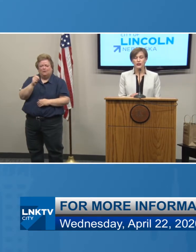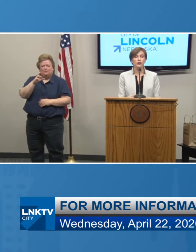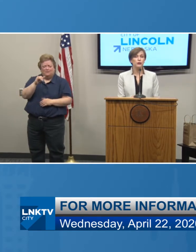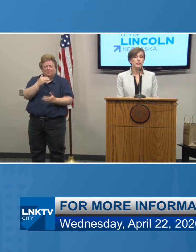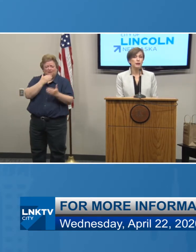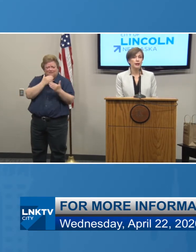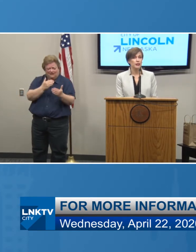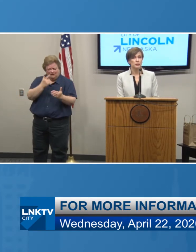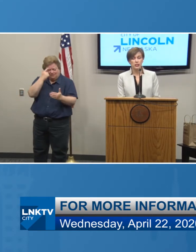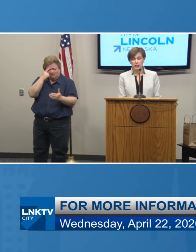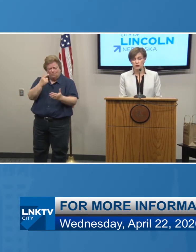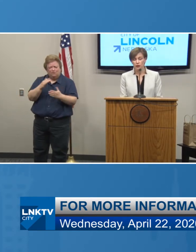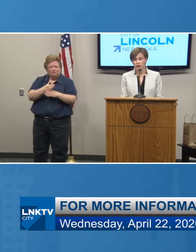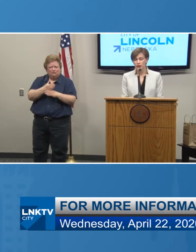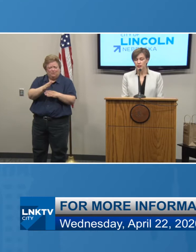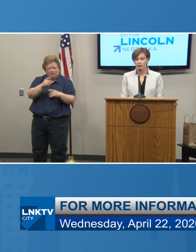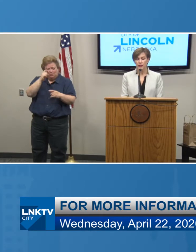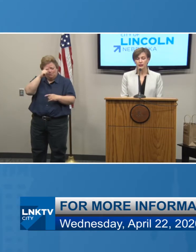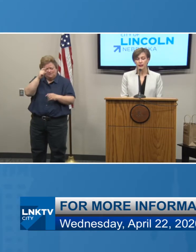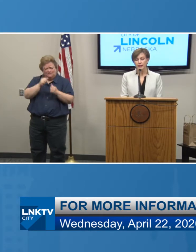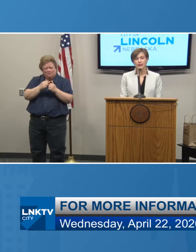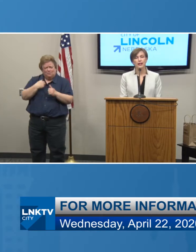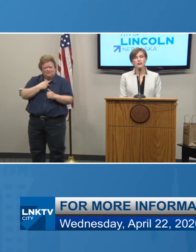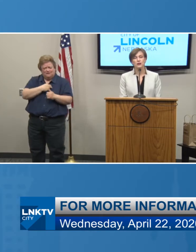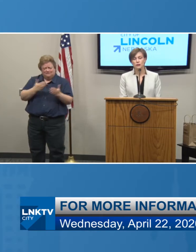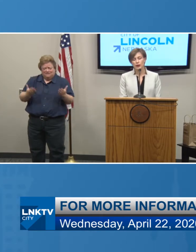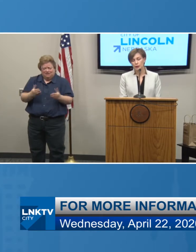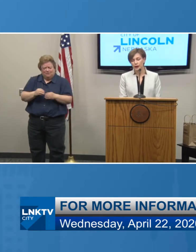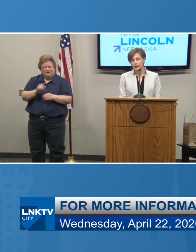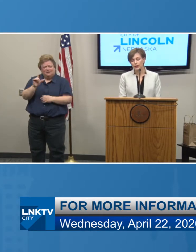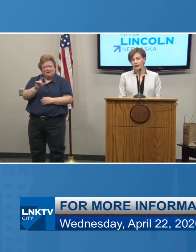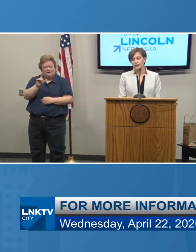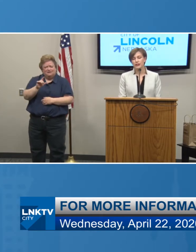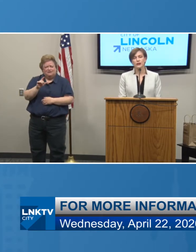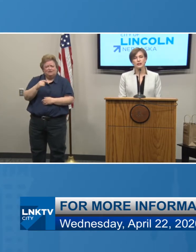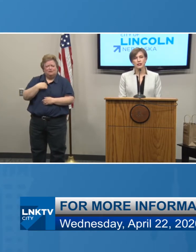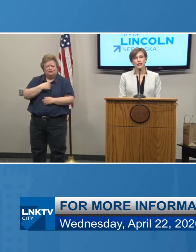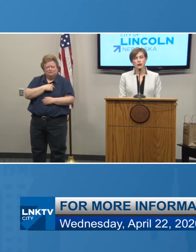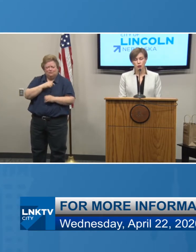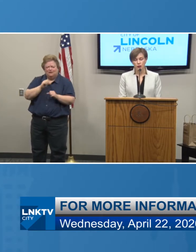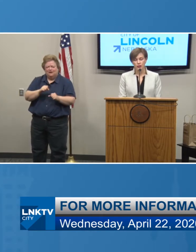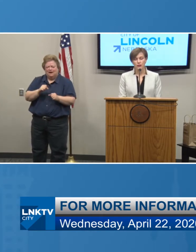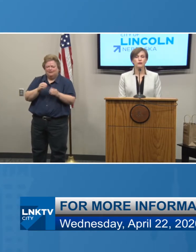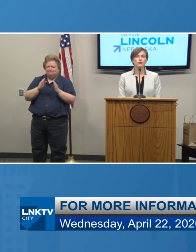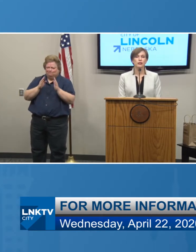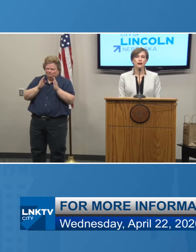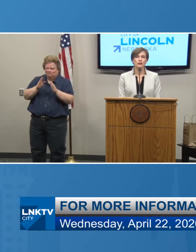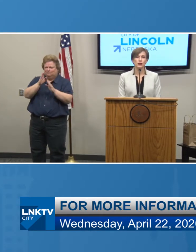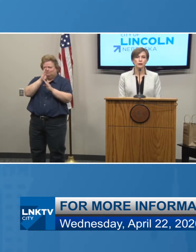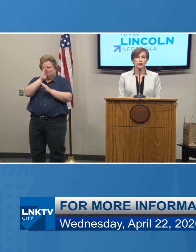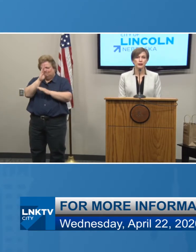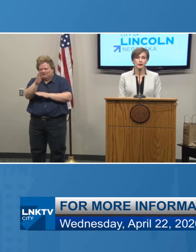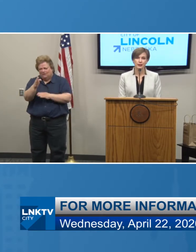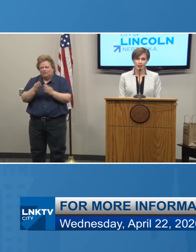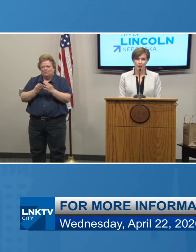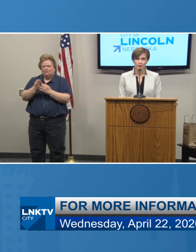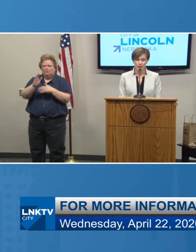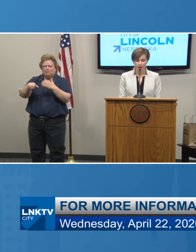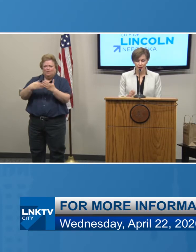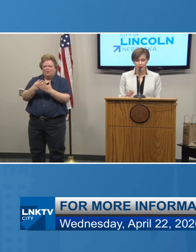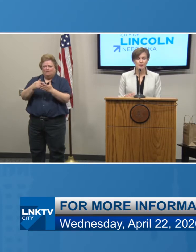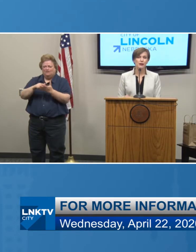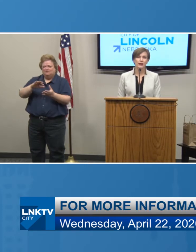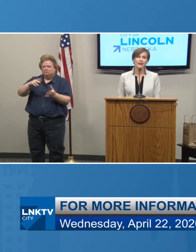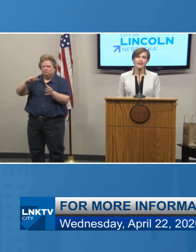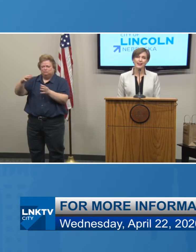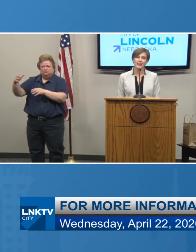to share your wisdom and expertise with all of us here in Lincoln today so that we might steer a steady course through today's turbulent times.